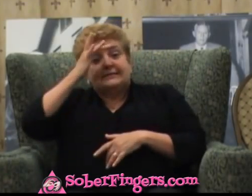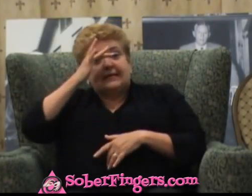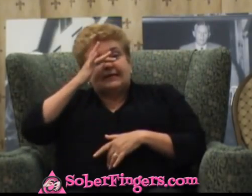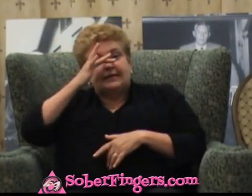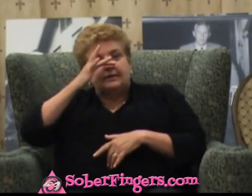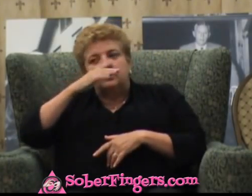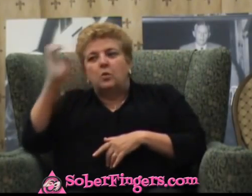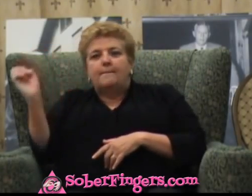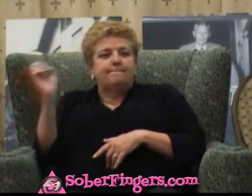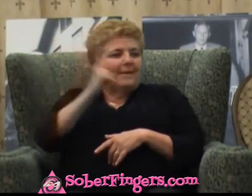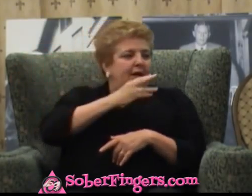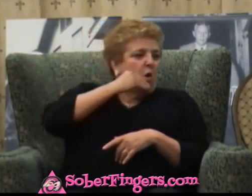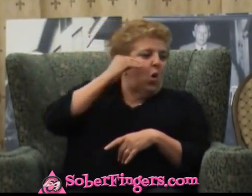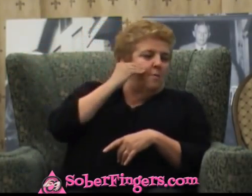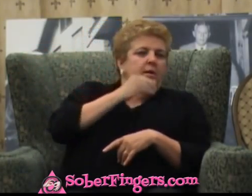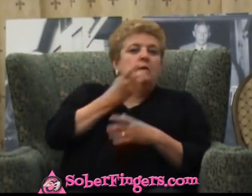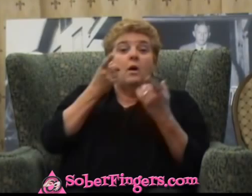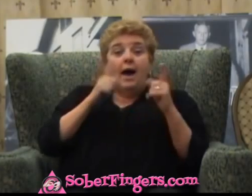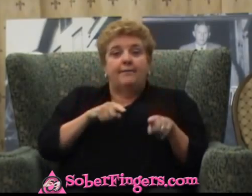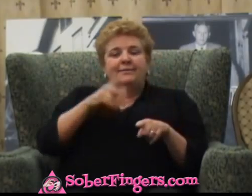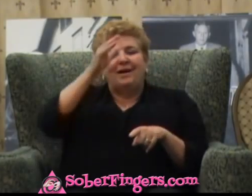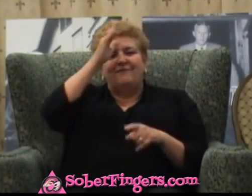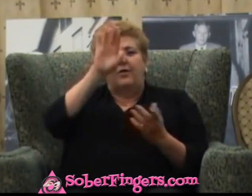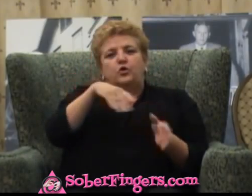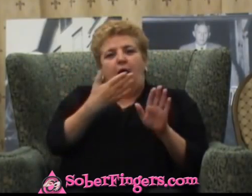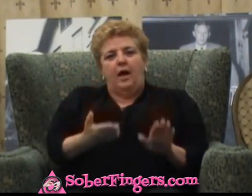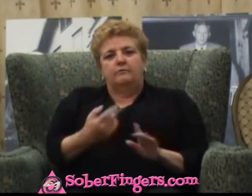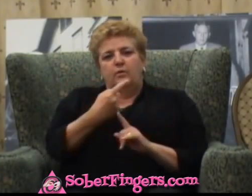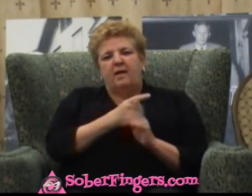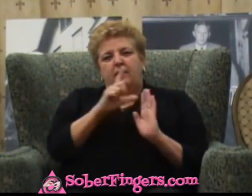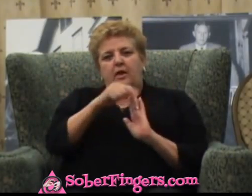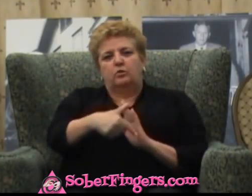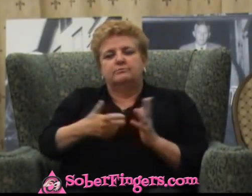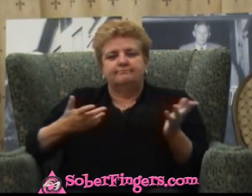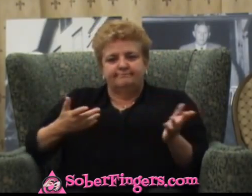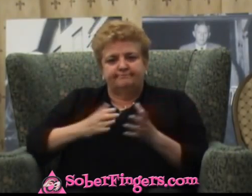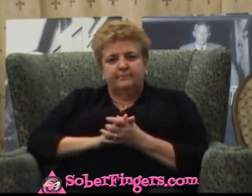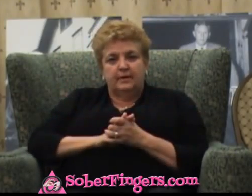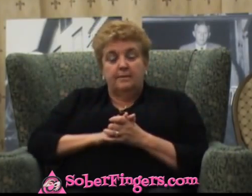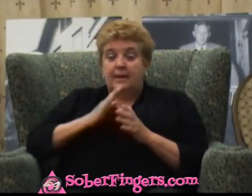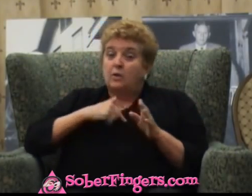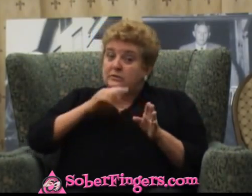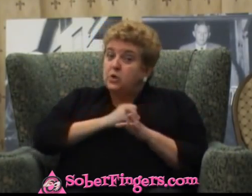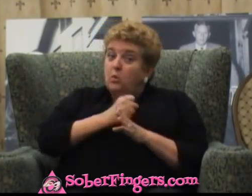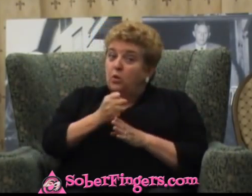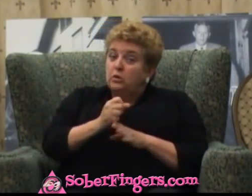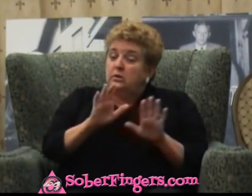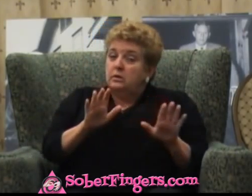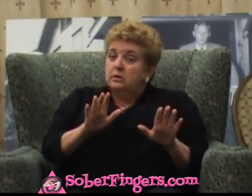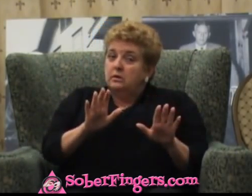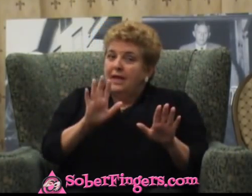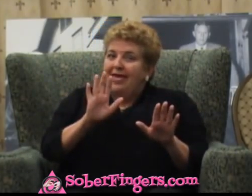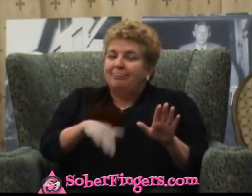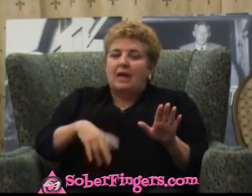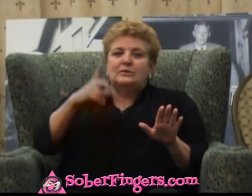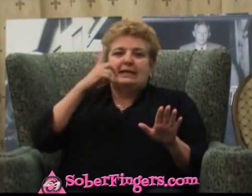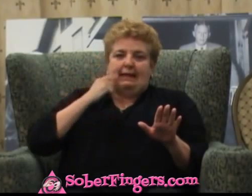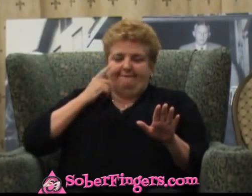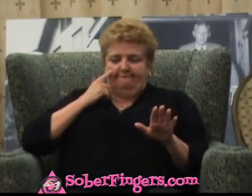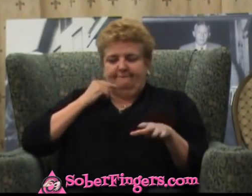died. The blessing in that, and the reason I mention that is I was sober when my father passed away. And that was a gift. Because if my life not gone the